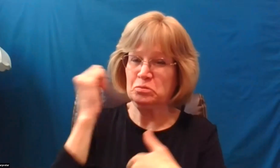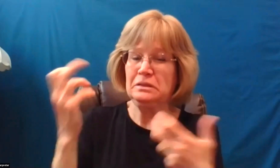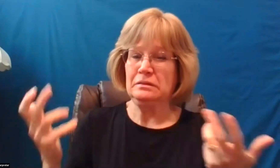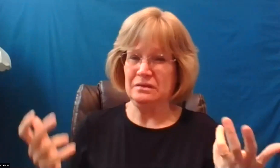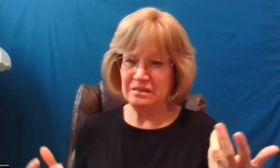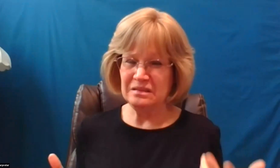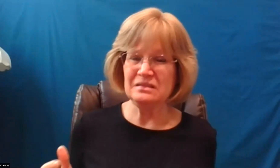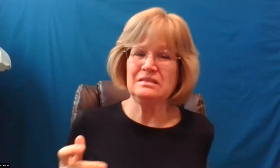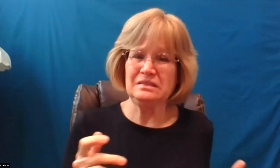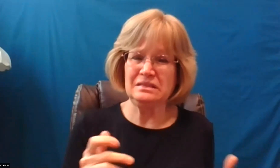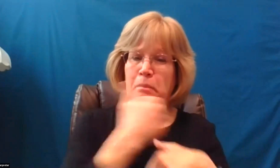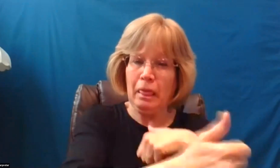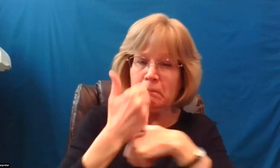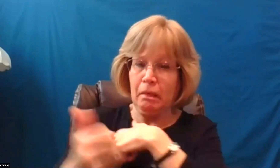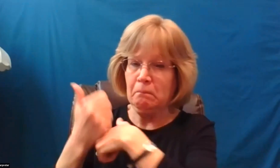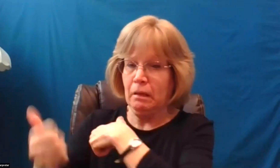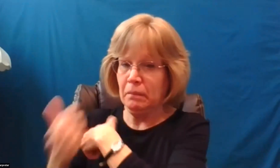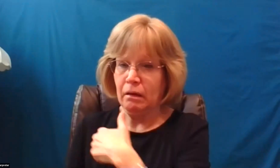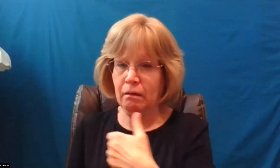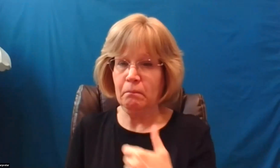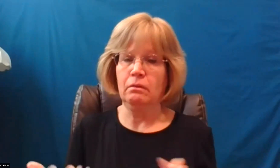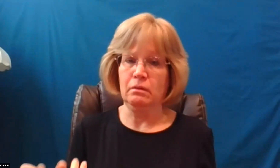writes Bishop N.T. Wright in our Advent study.